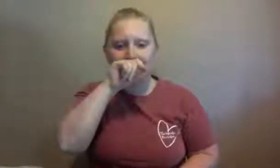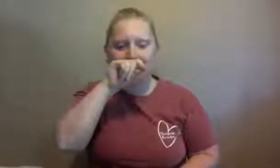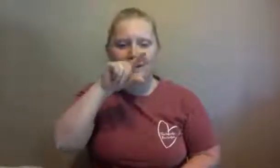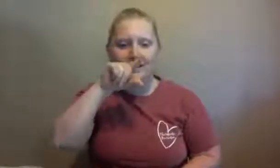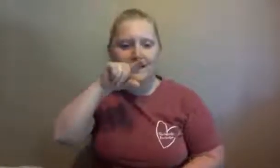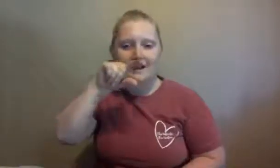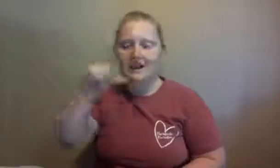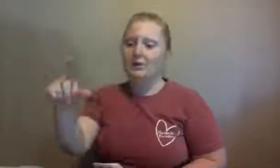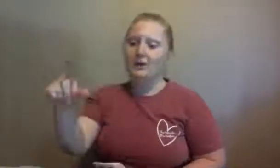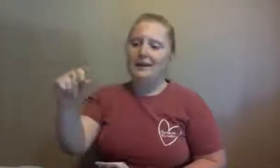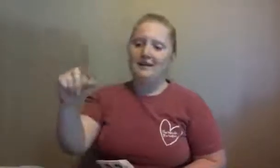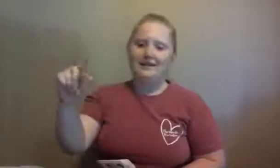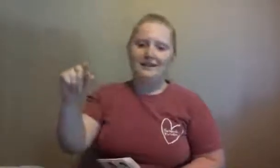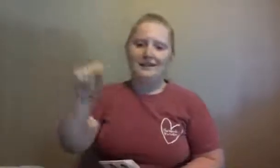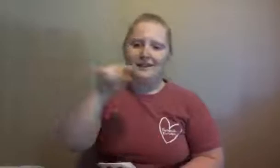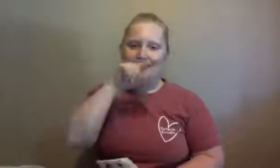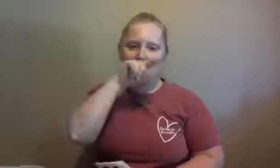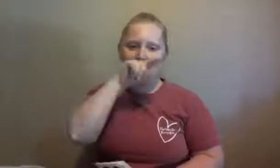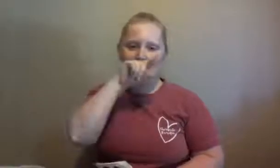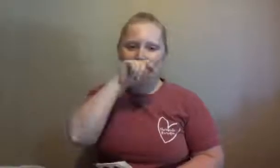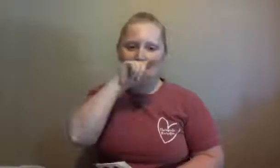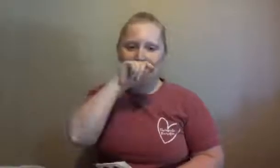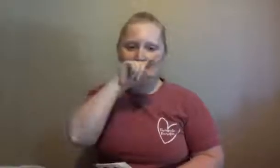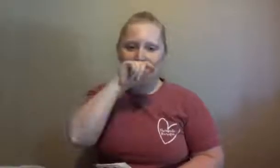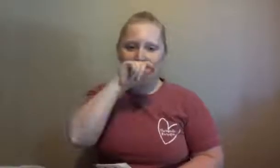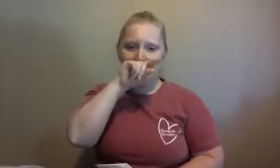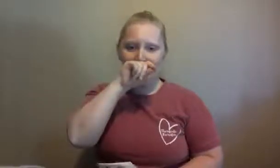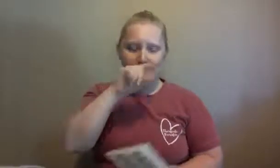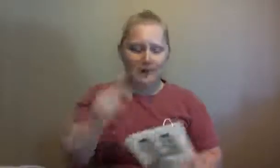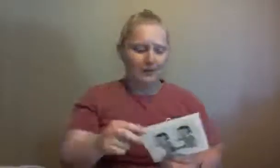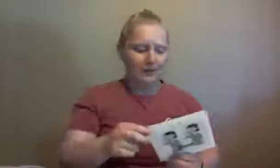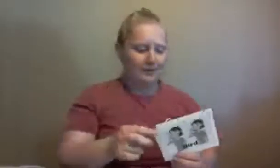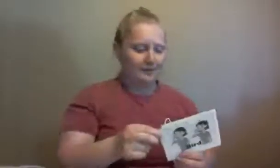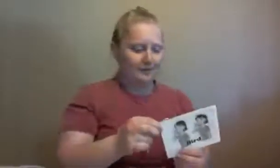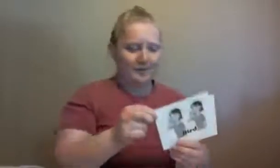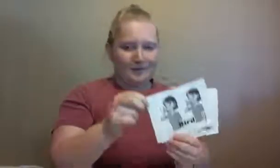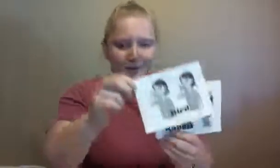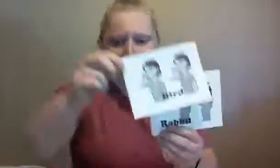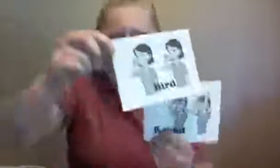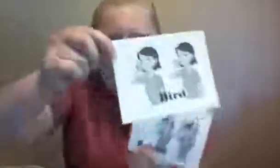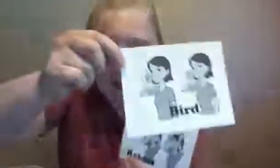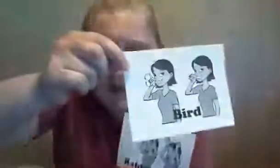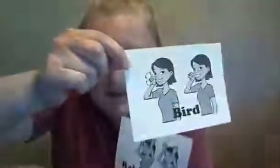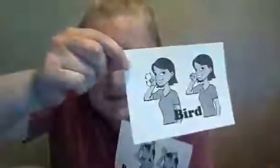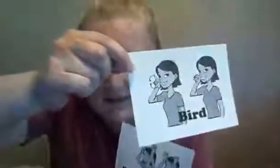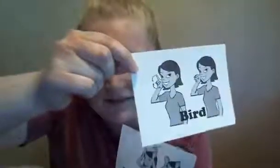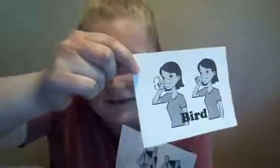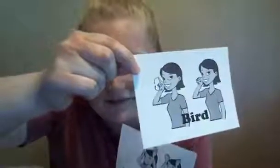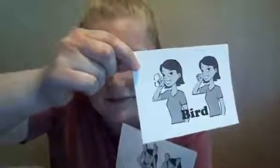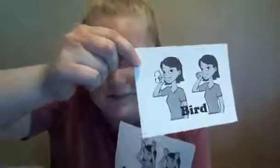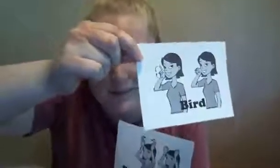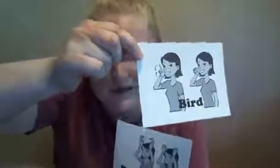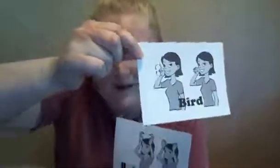like you're signing 20, but you put it up to your mouth. So that's the sign for